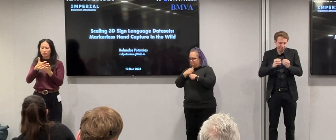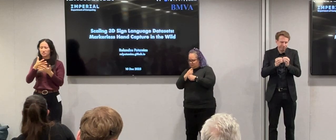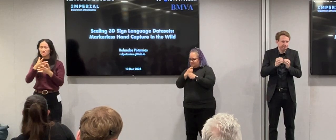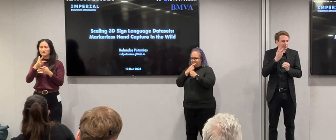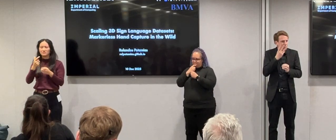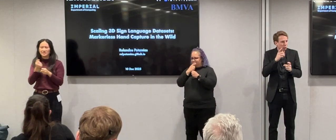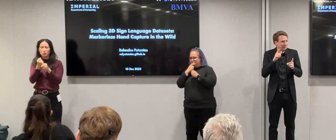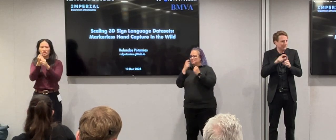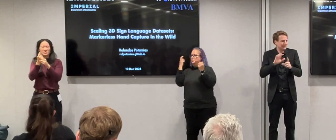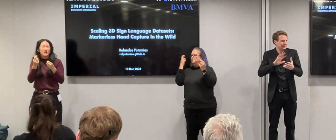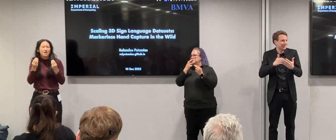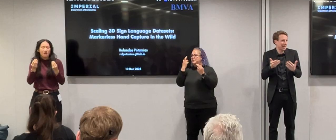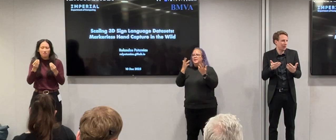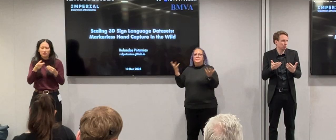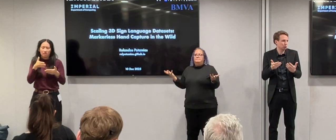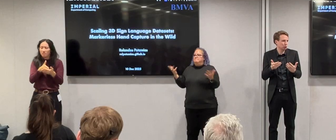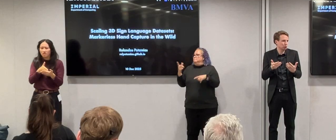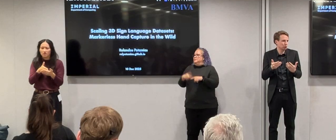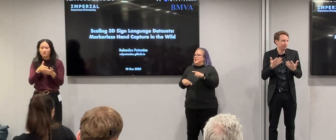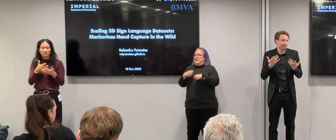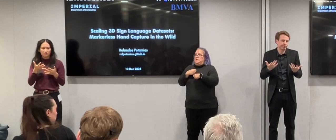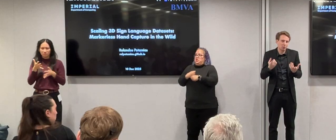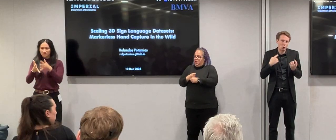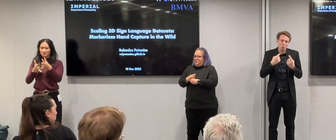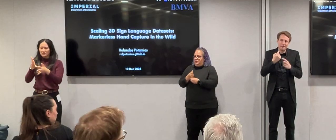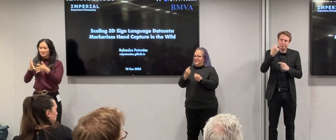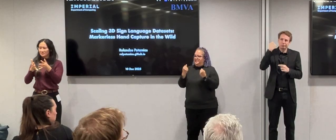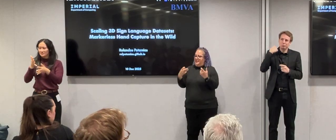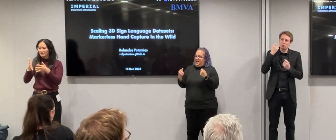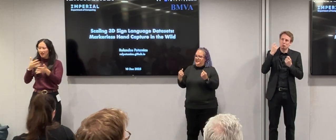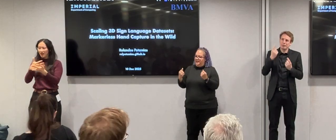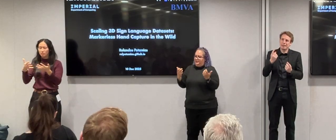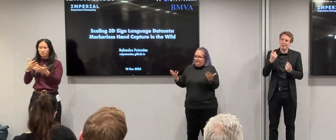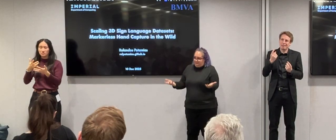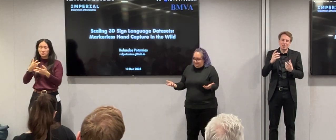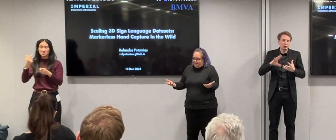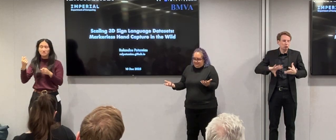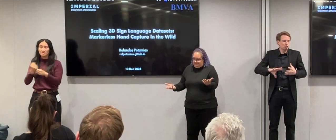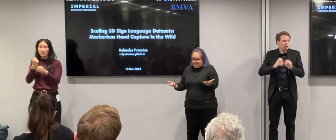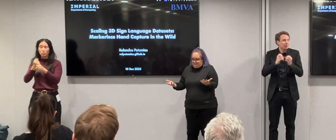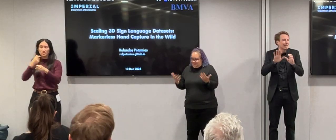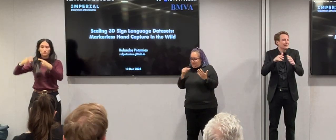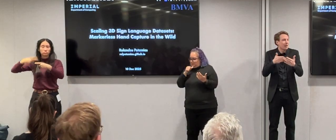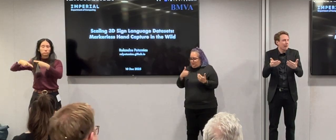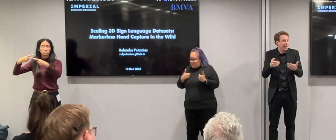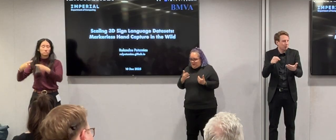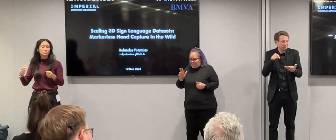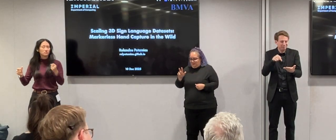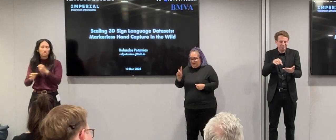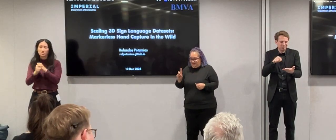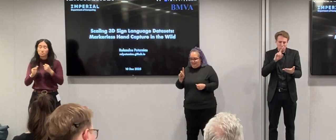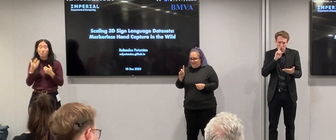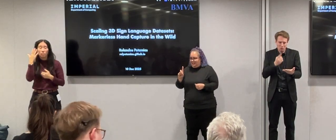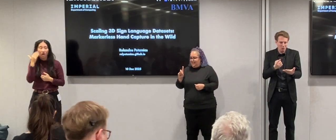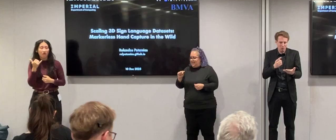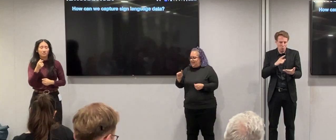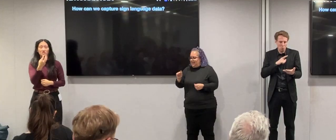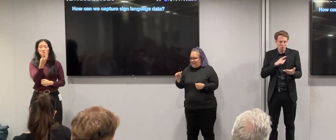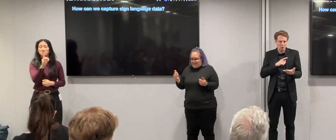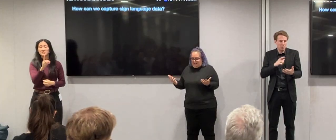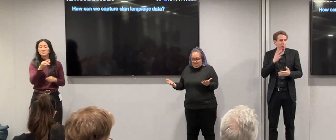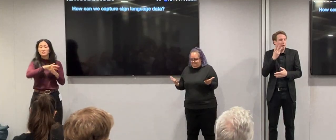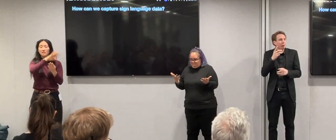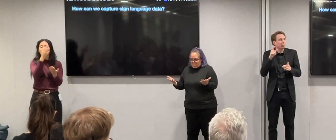we cannot generate sign language, we cannot do sign language production because we didn't have 3D data. And